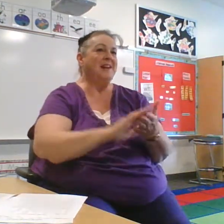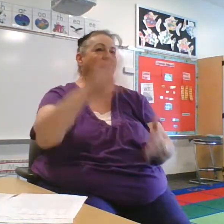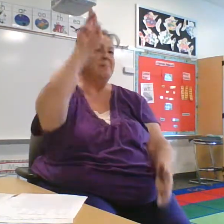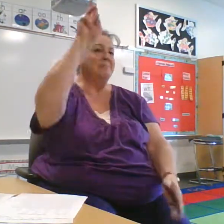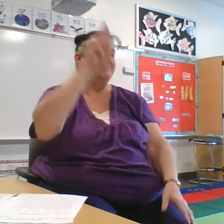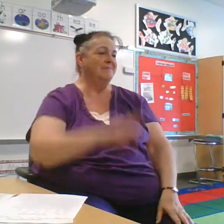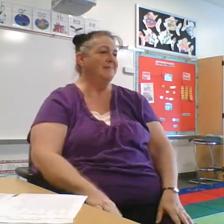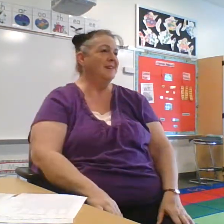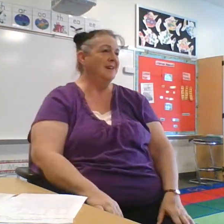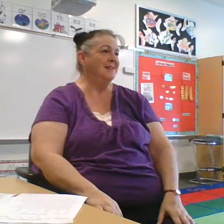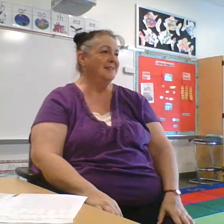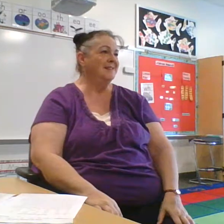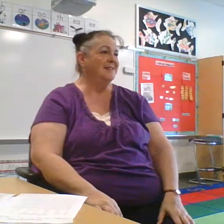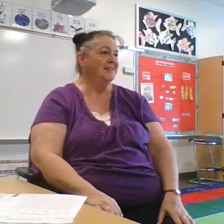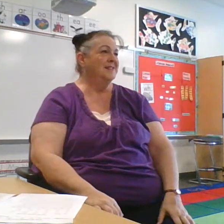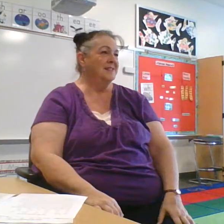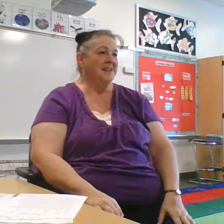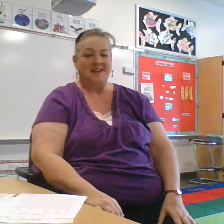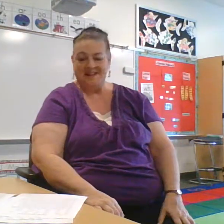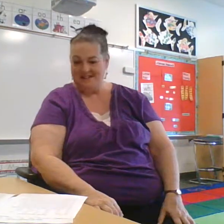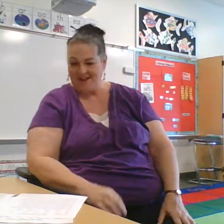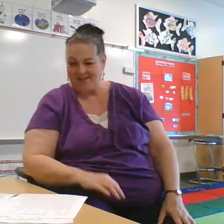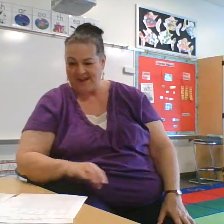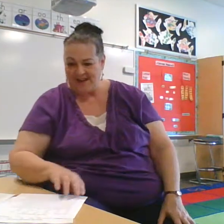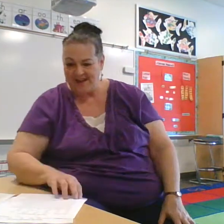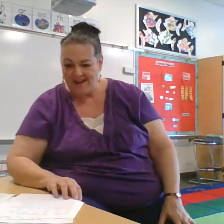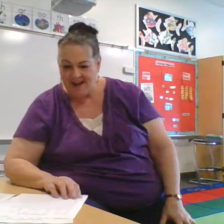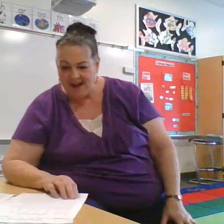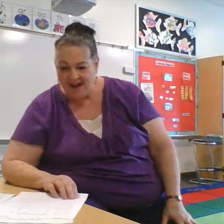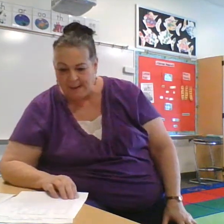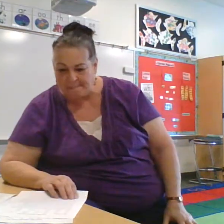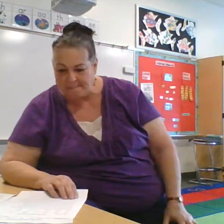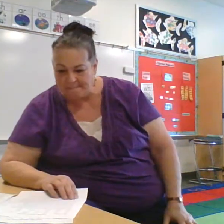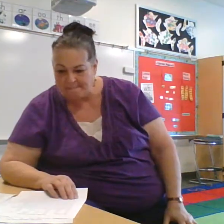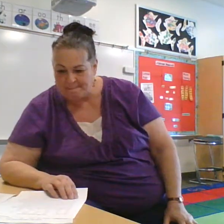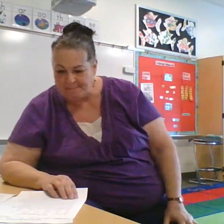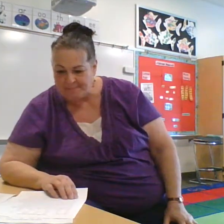there. up. Okay. Yeah. Okay. I'm